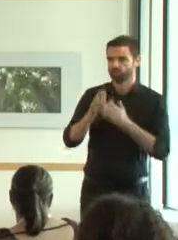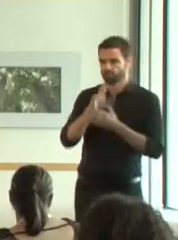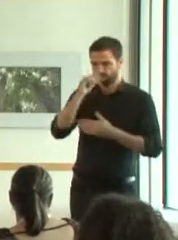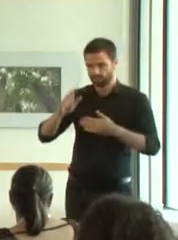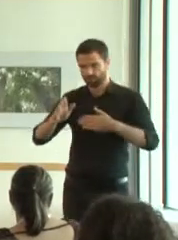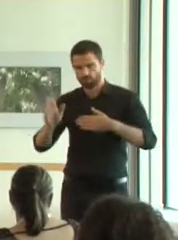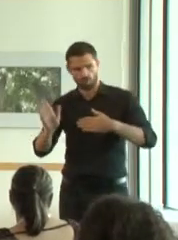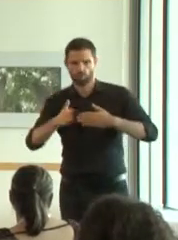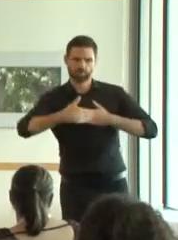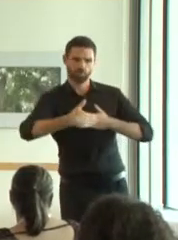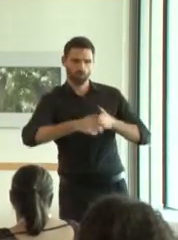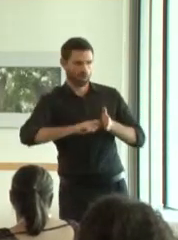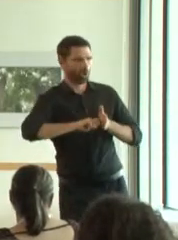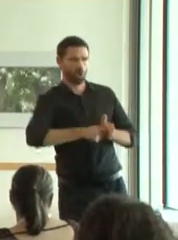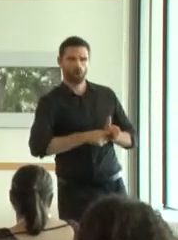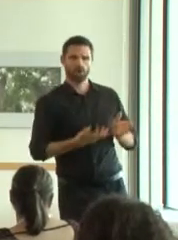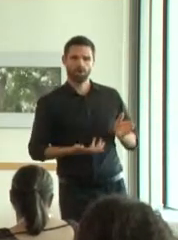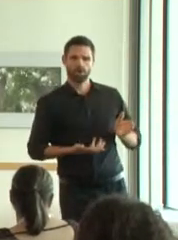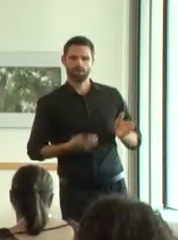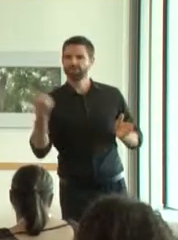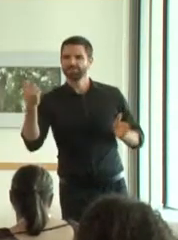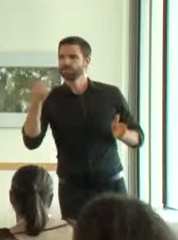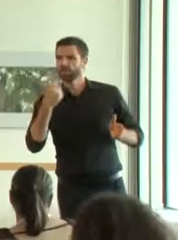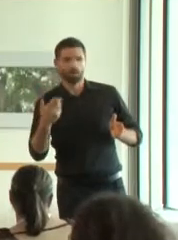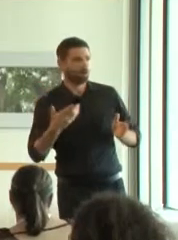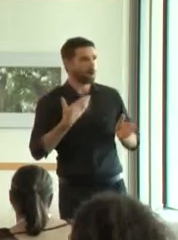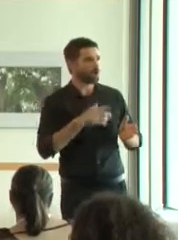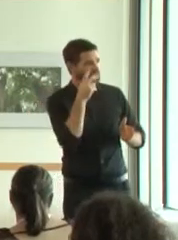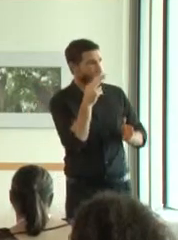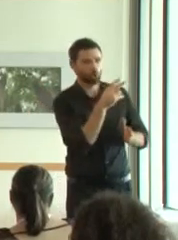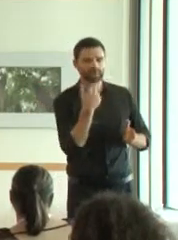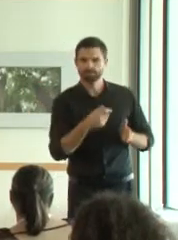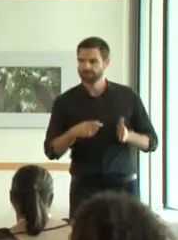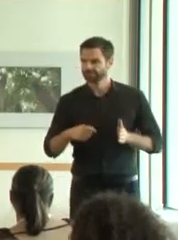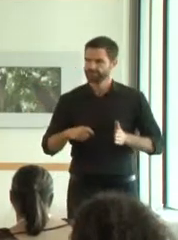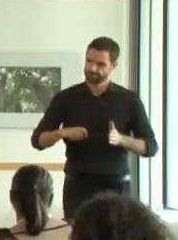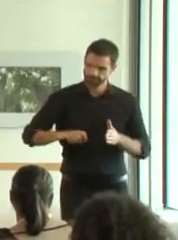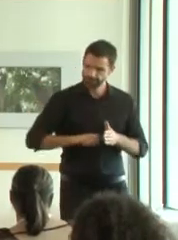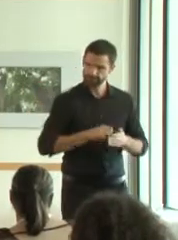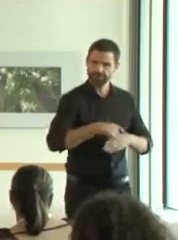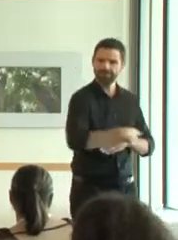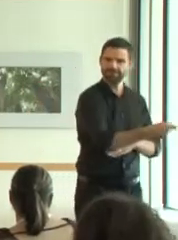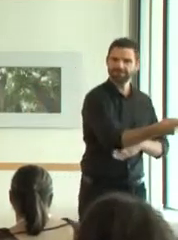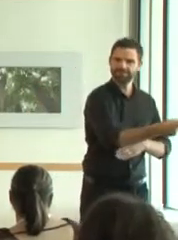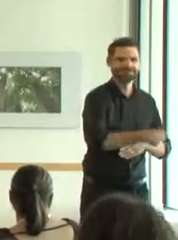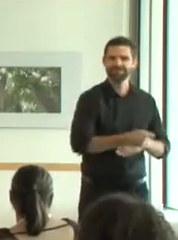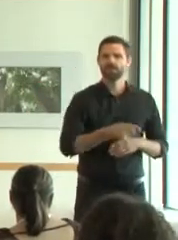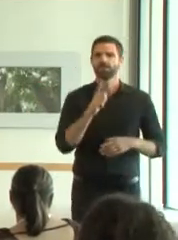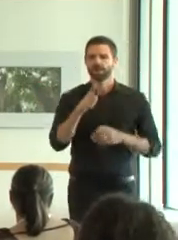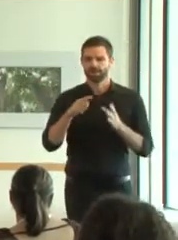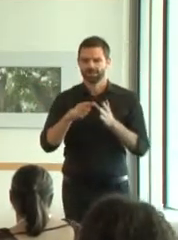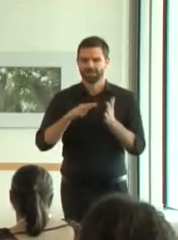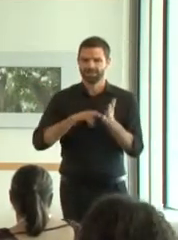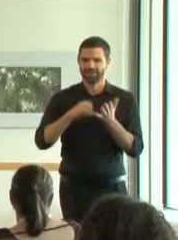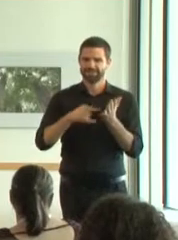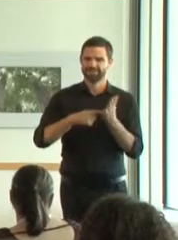say, can I please have that archive back, because I'd like to look at it. You know, the rest of the world, the Instagram world, where 1,000 pixel